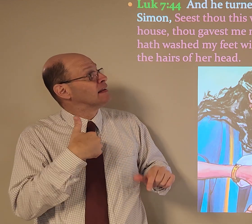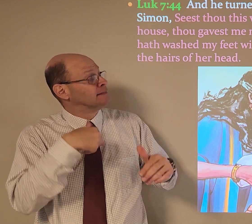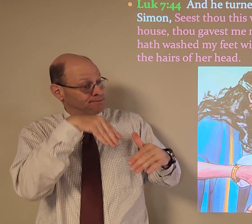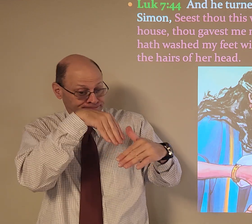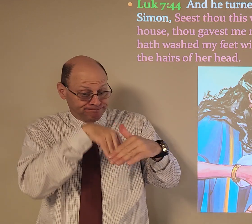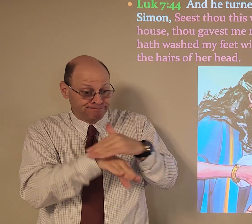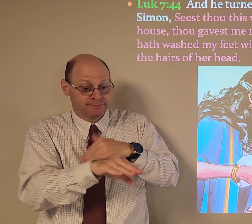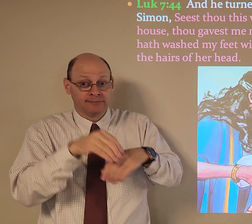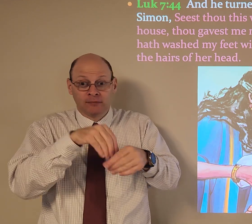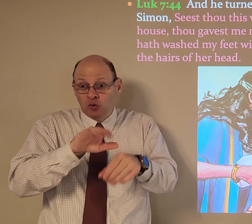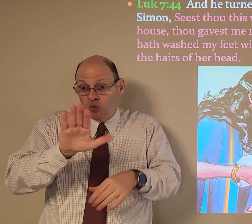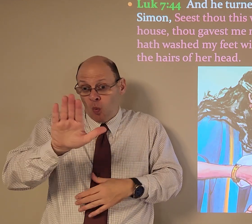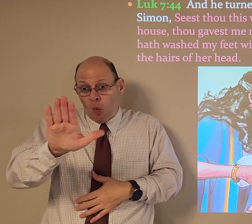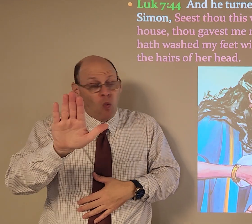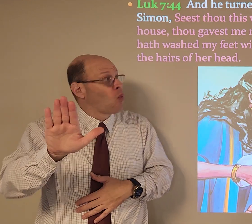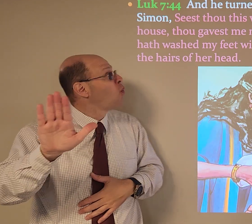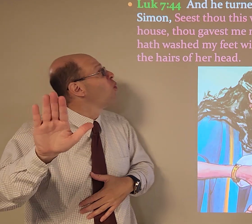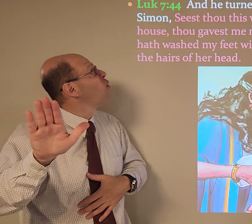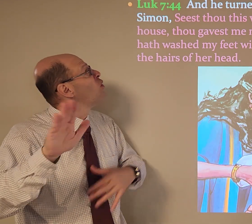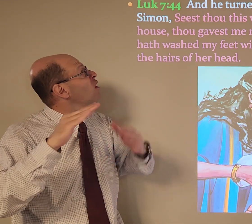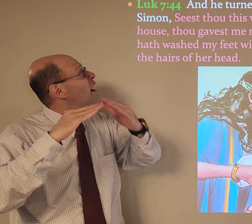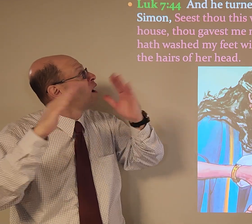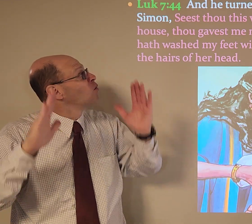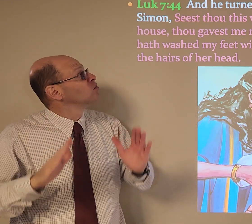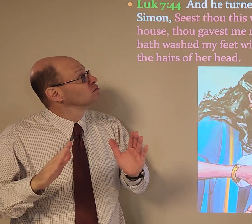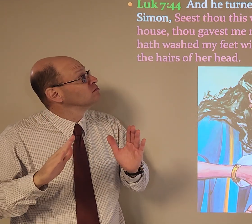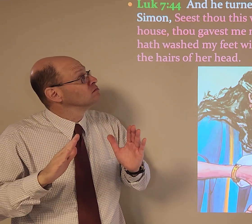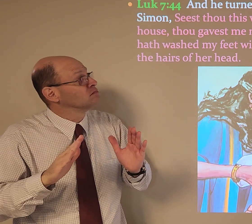I entered into thine house.